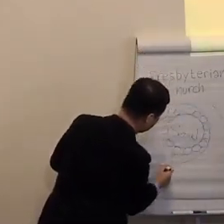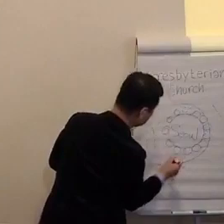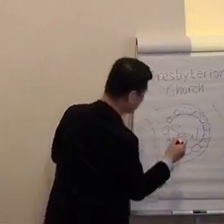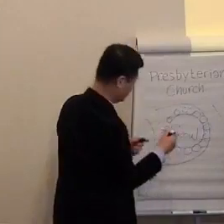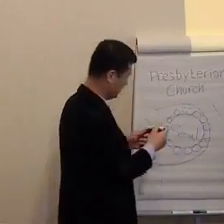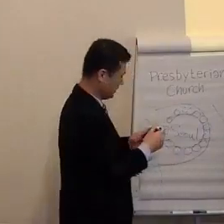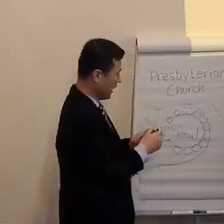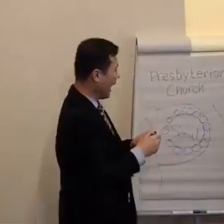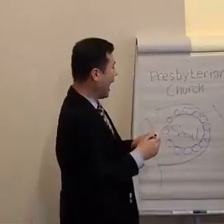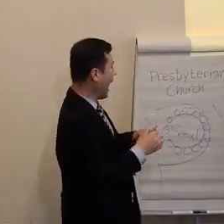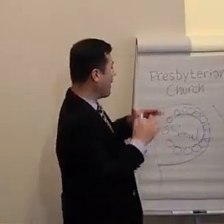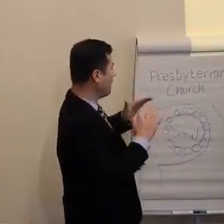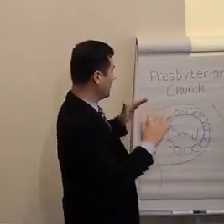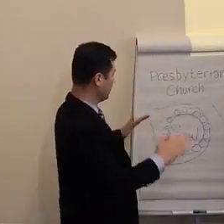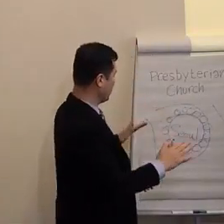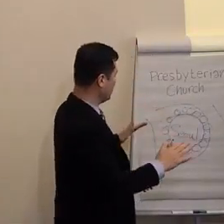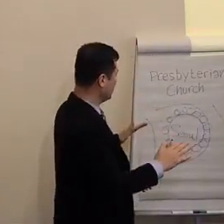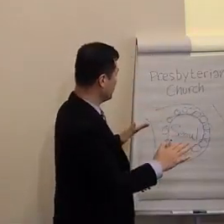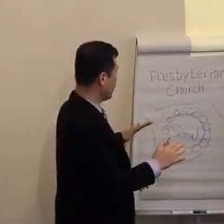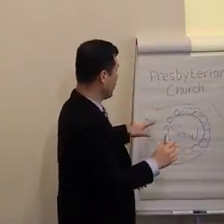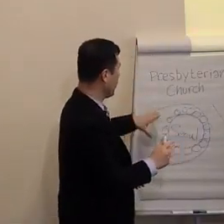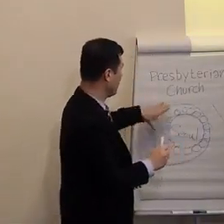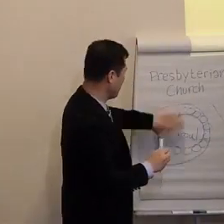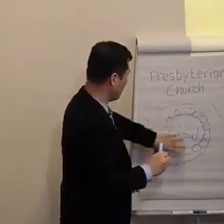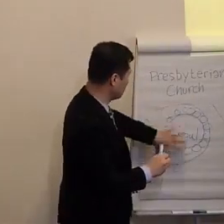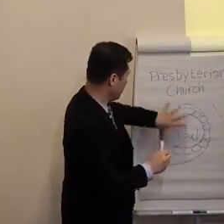province, 0.5% of population live.